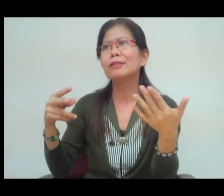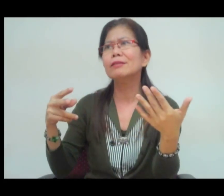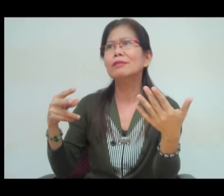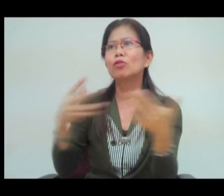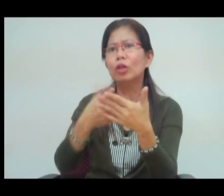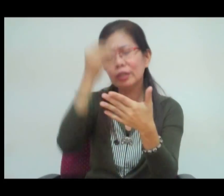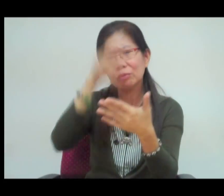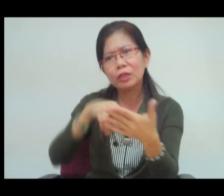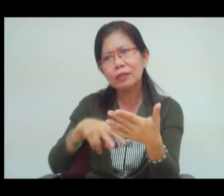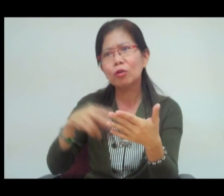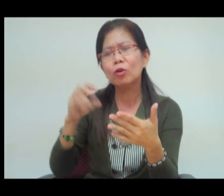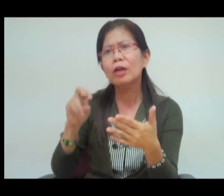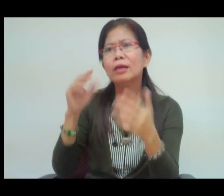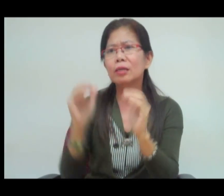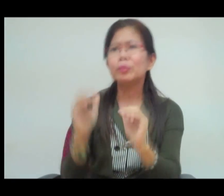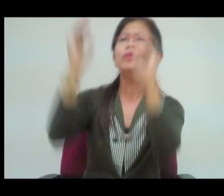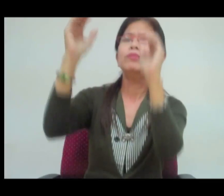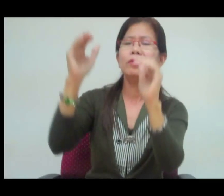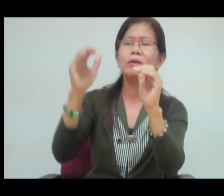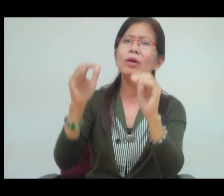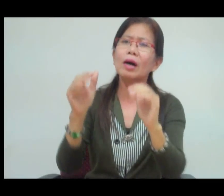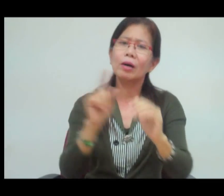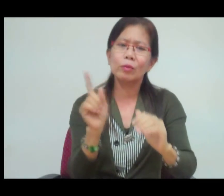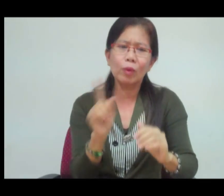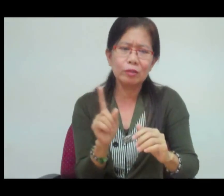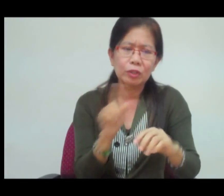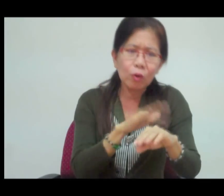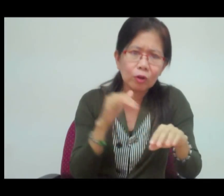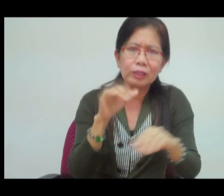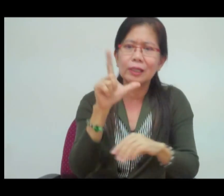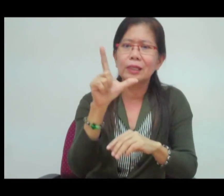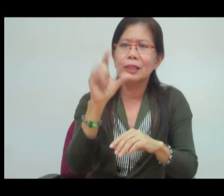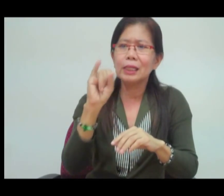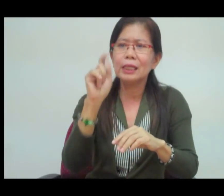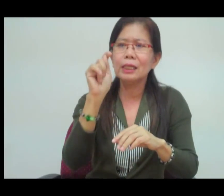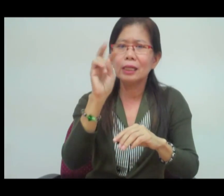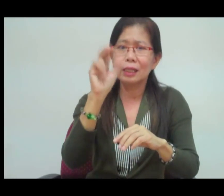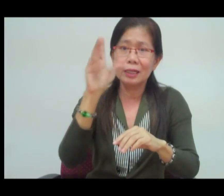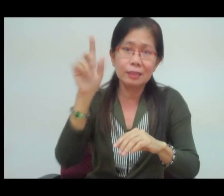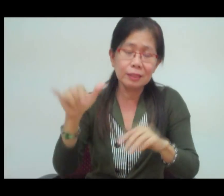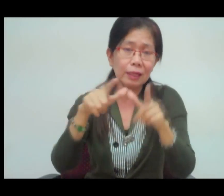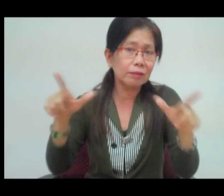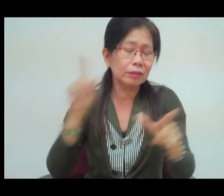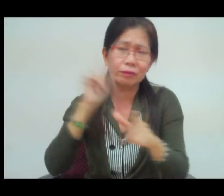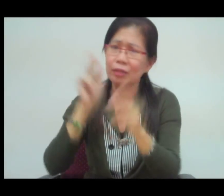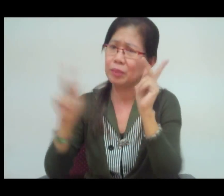to learn to read or improve what we call the literacy level of deaf people, we